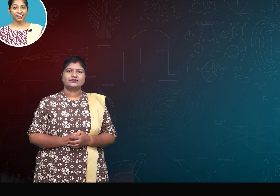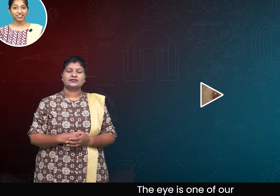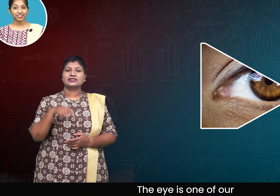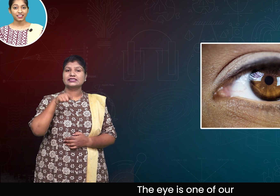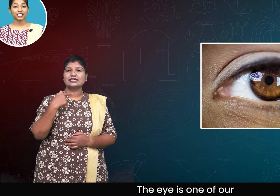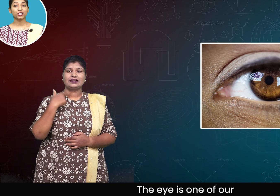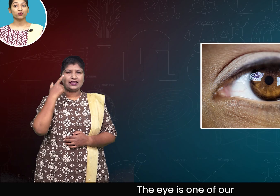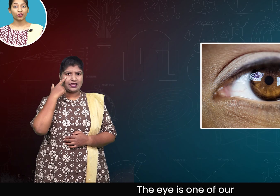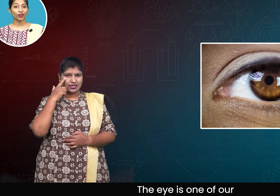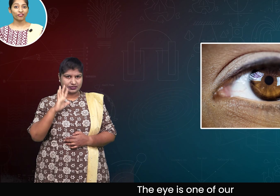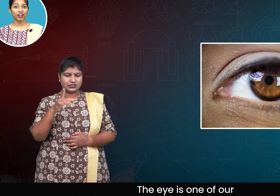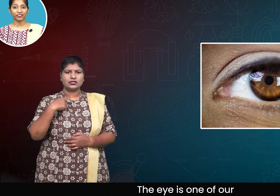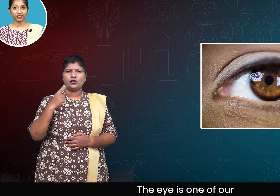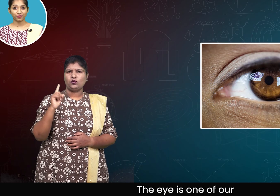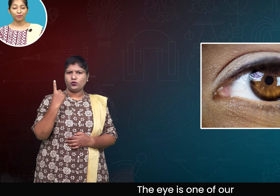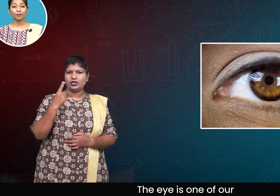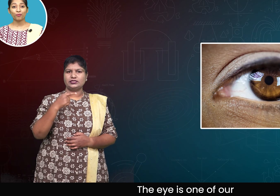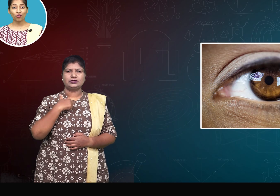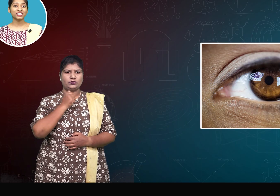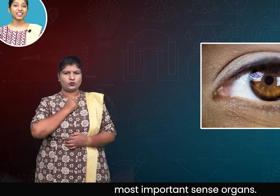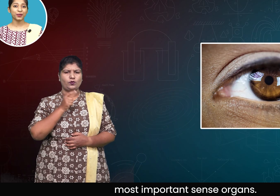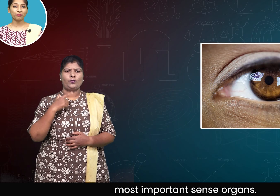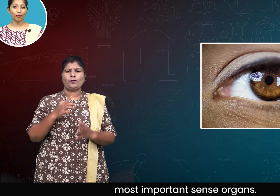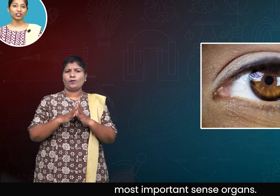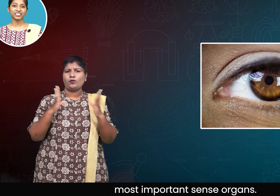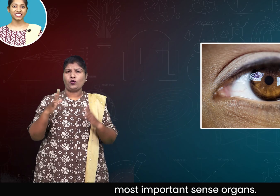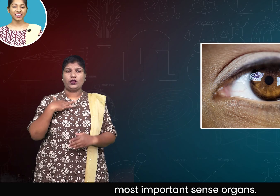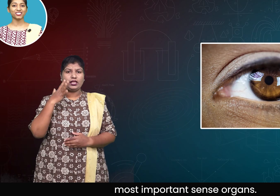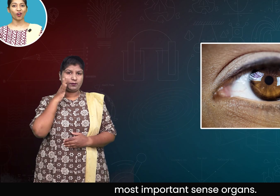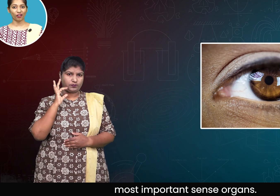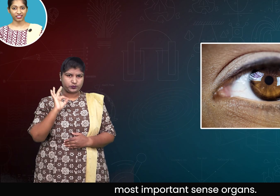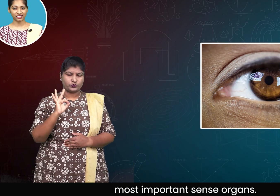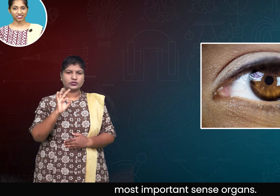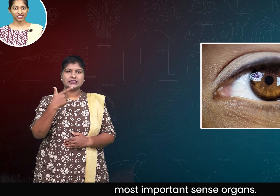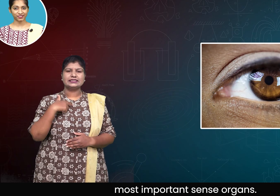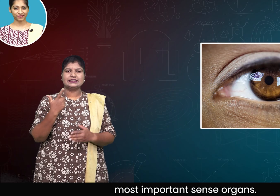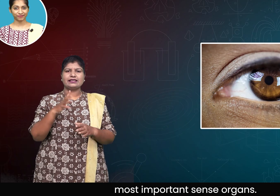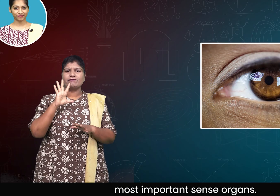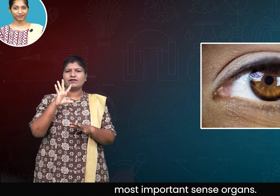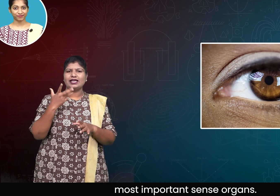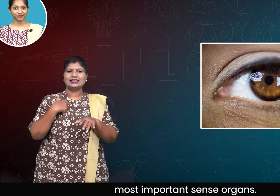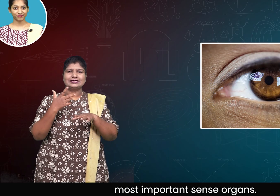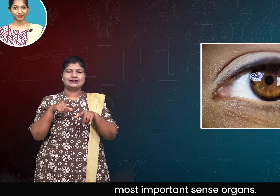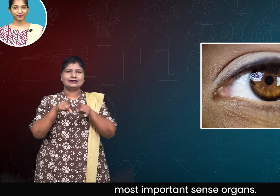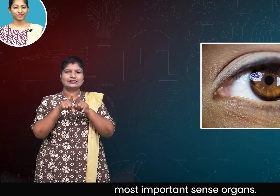The eye is one of our most important sense organs.